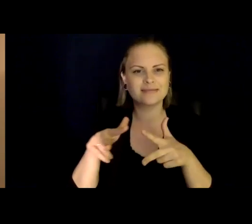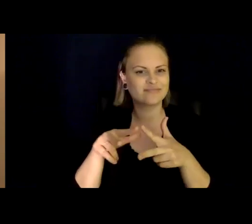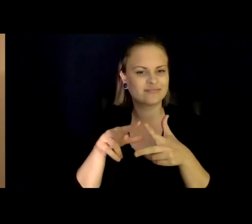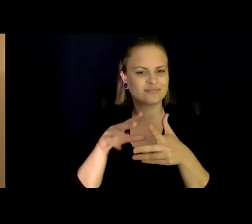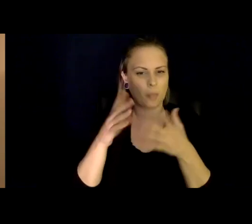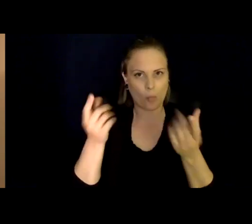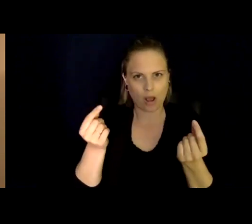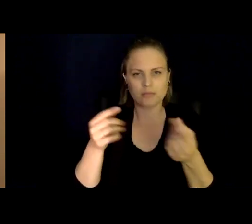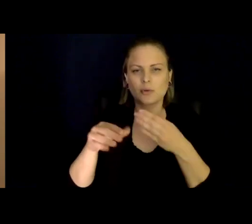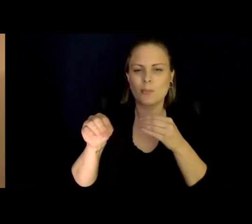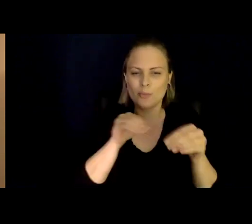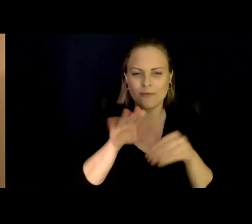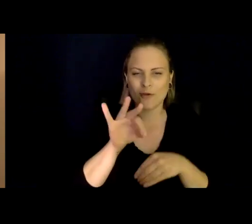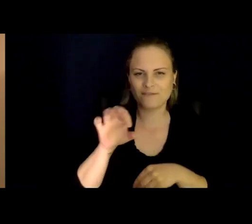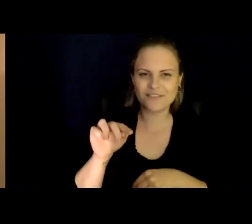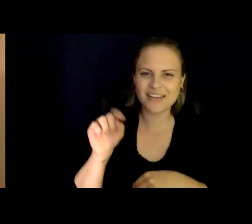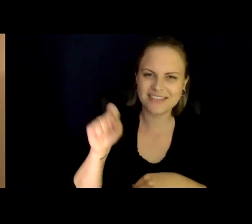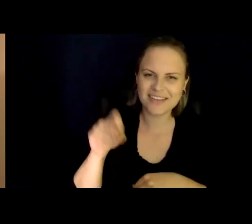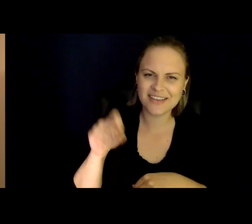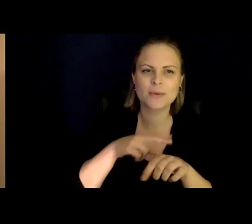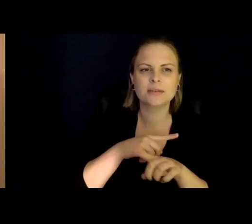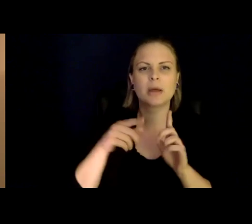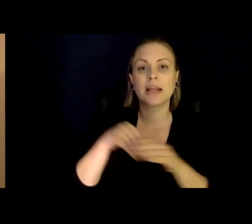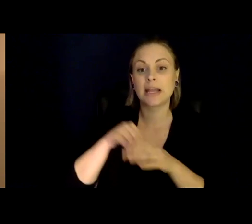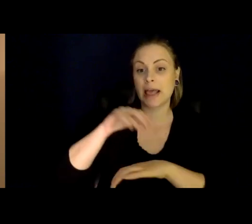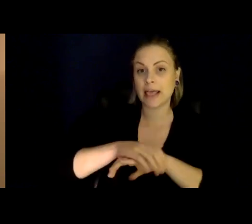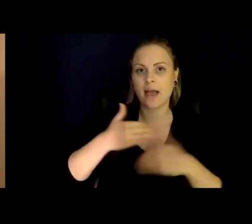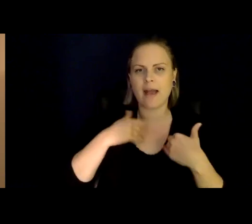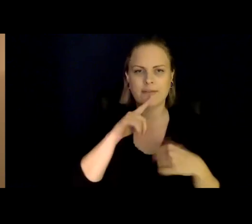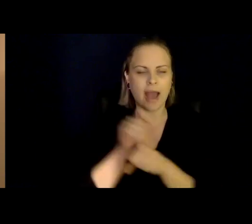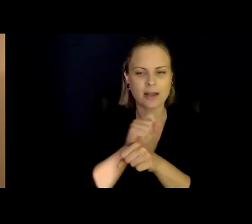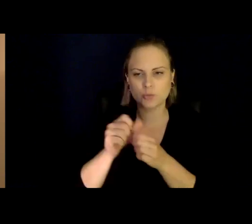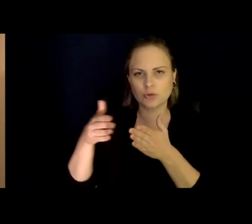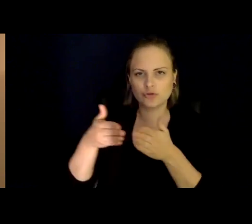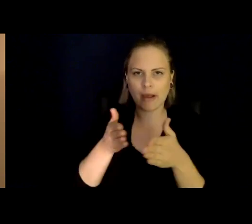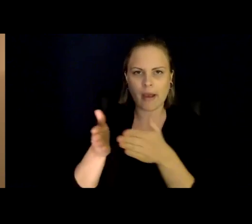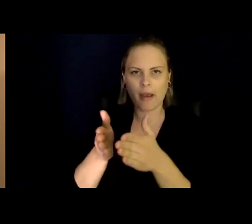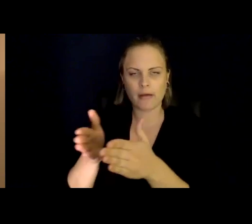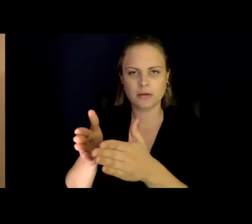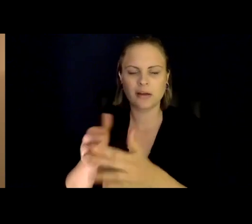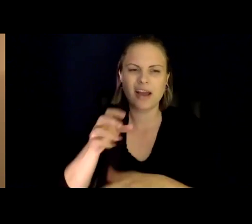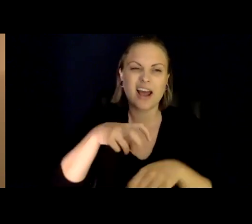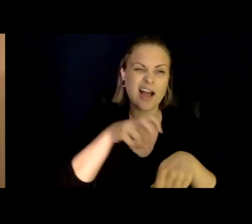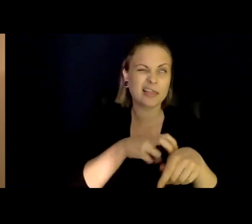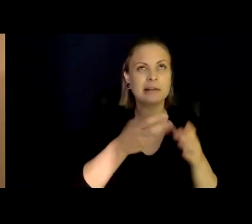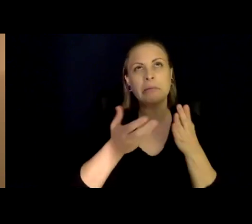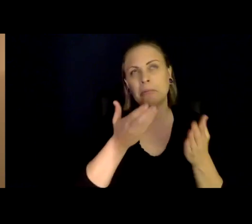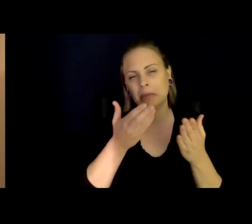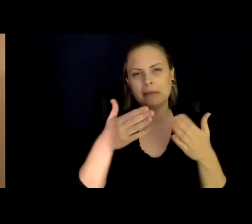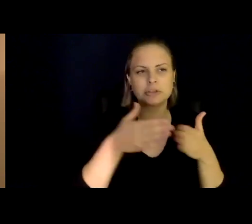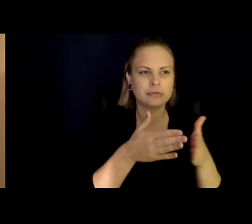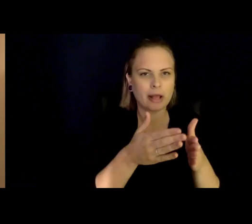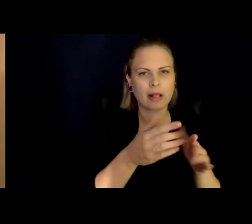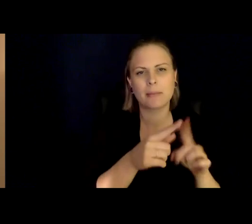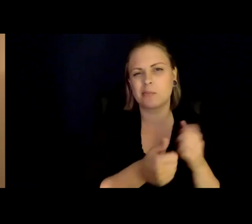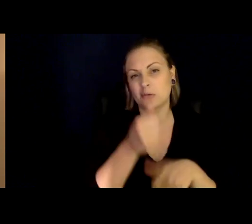well, yeah, there is that, but in England, they have actual trails. In Ireland, there might be a trail, and most of the time there